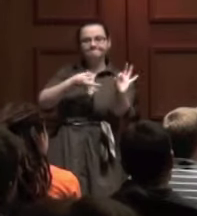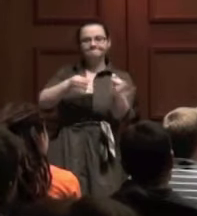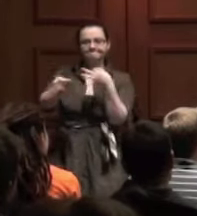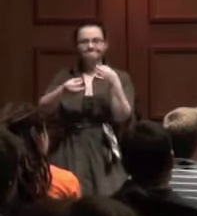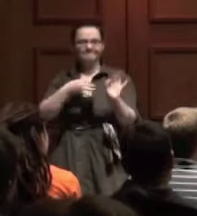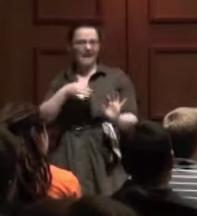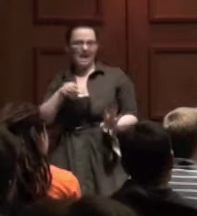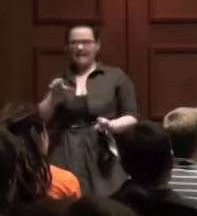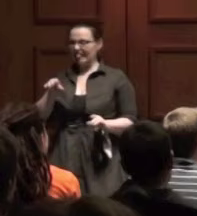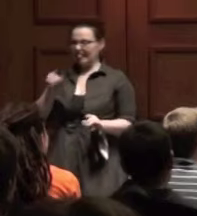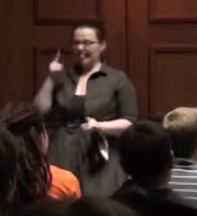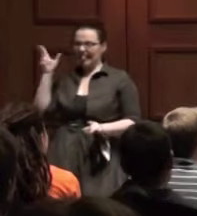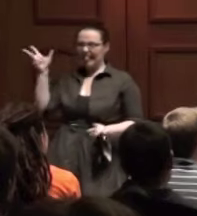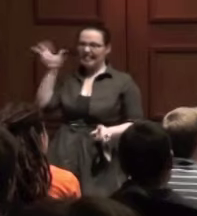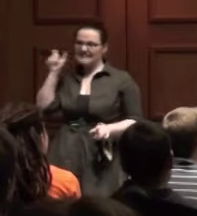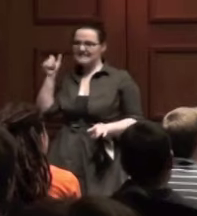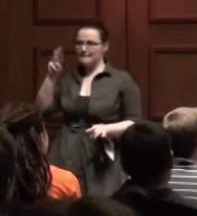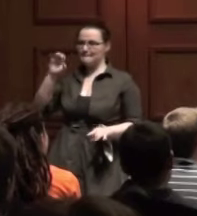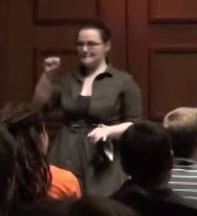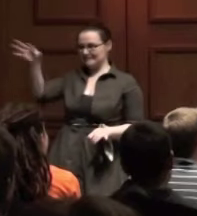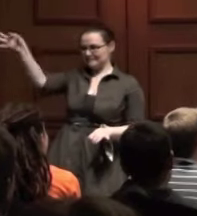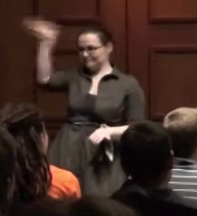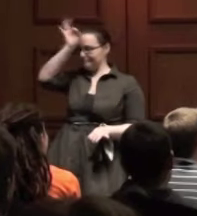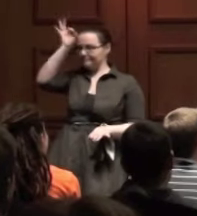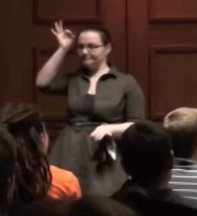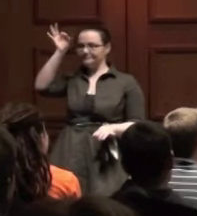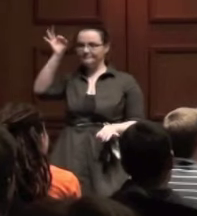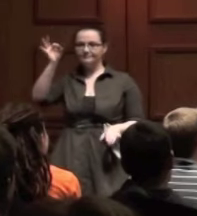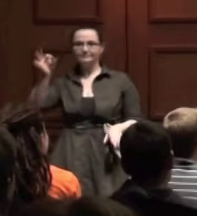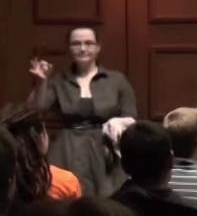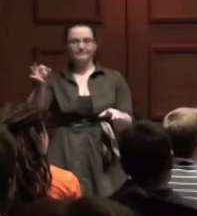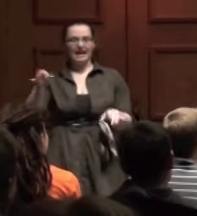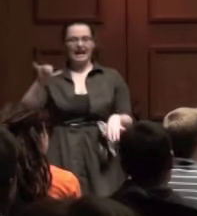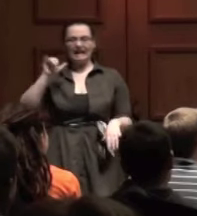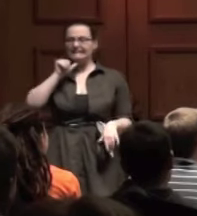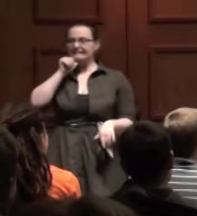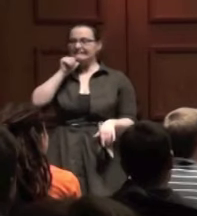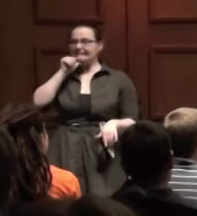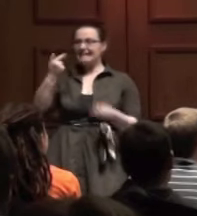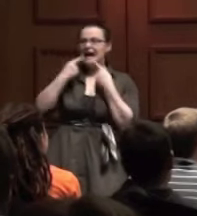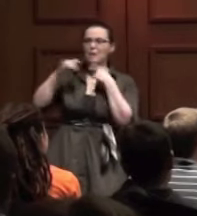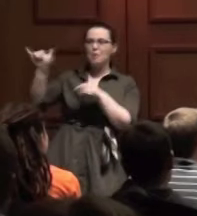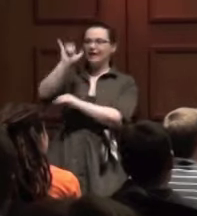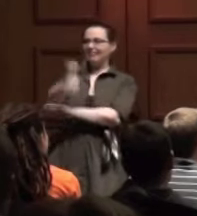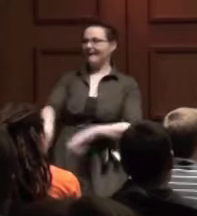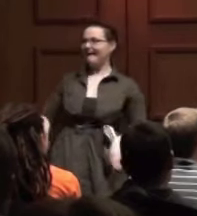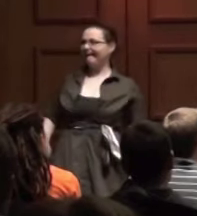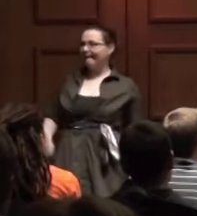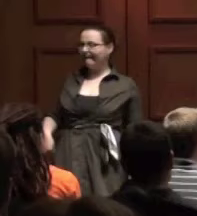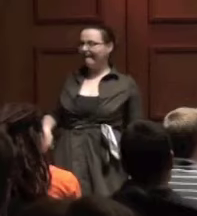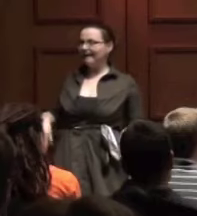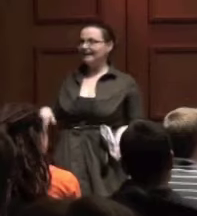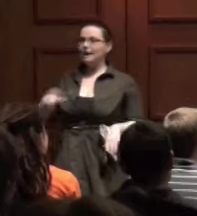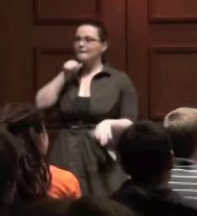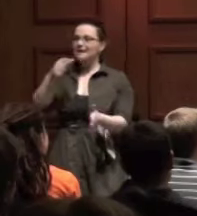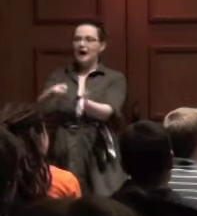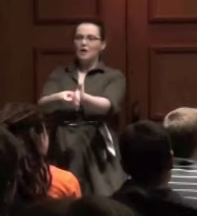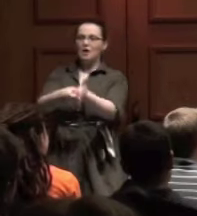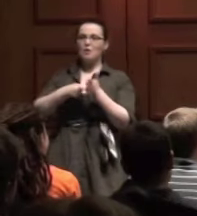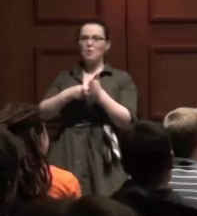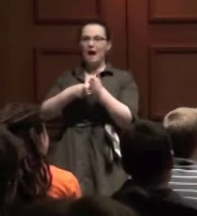Clueless Suburbia 2010, that that was not at all how it worked, that queers were not required in any